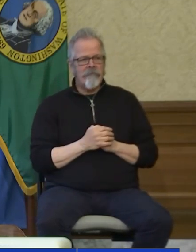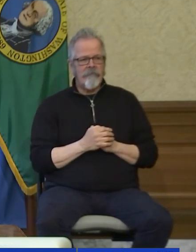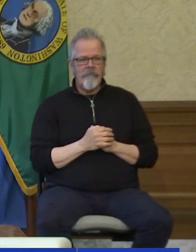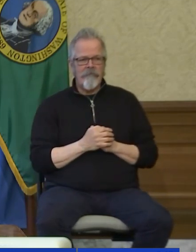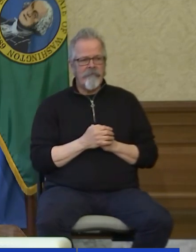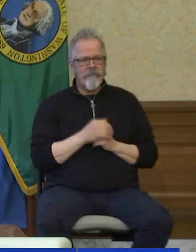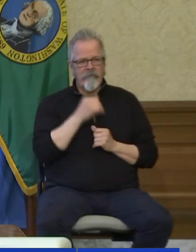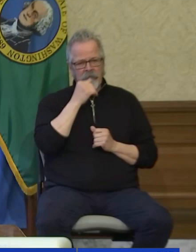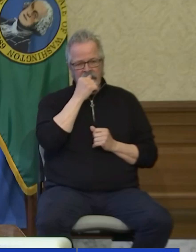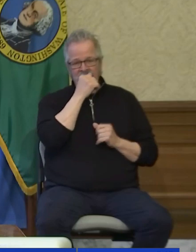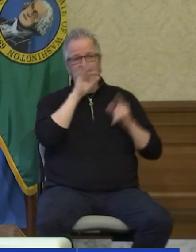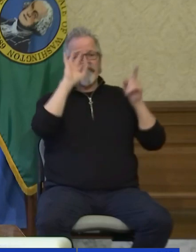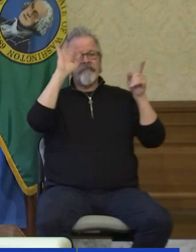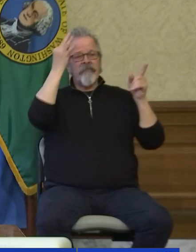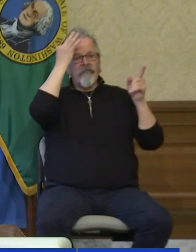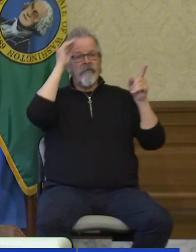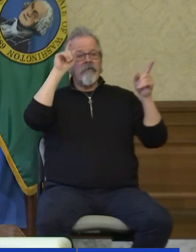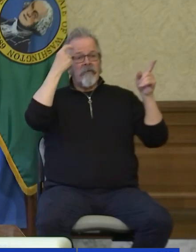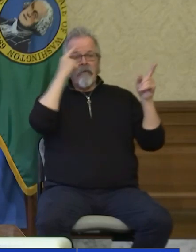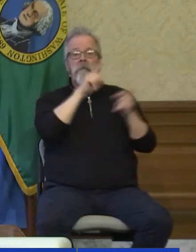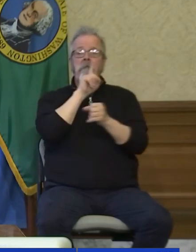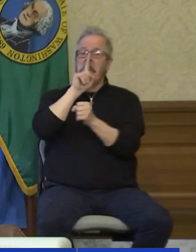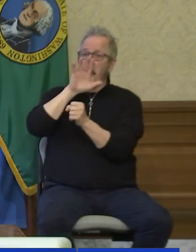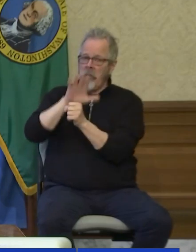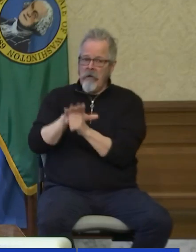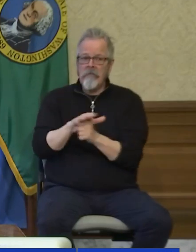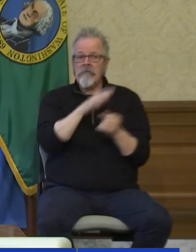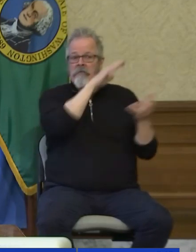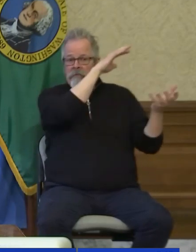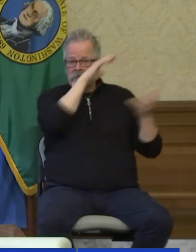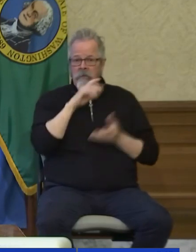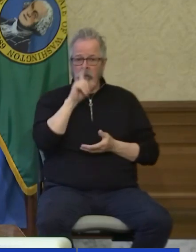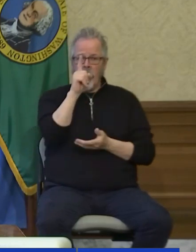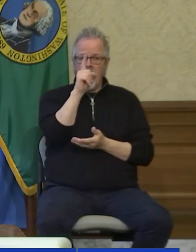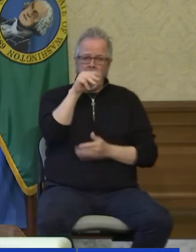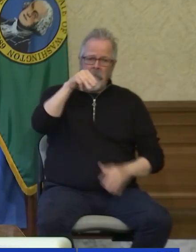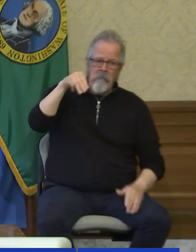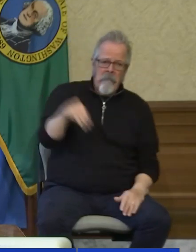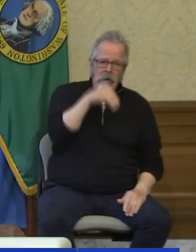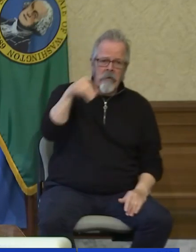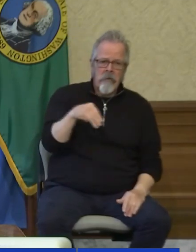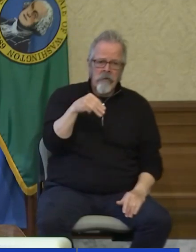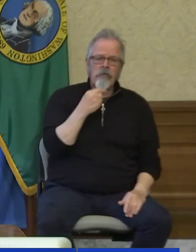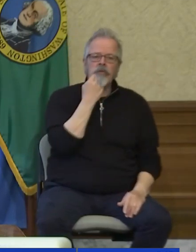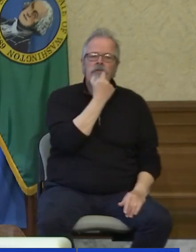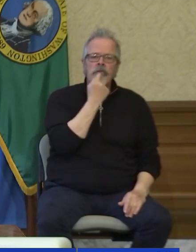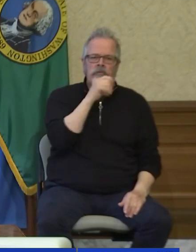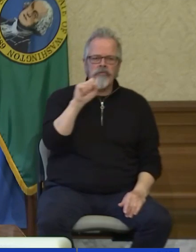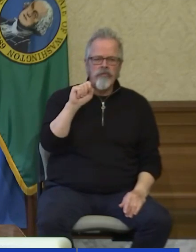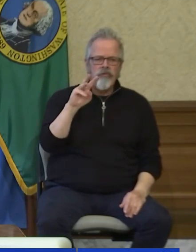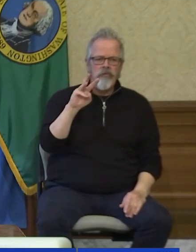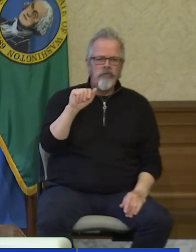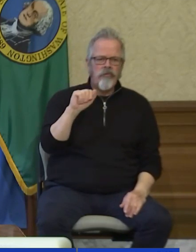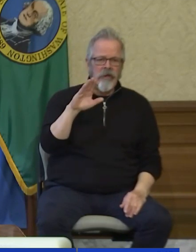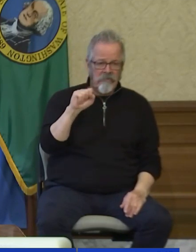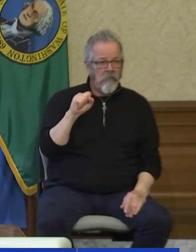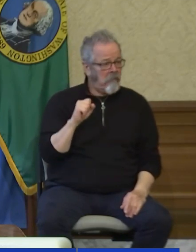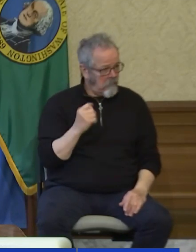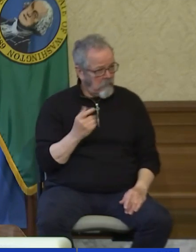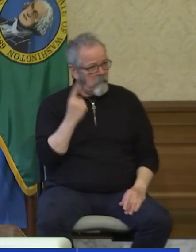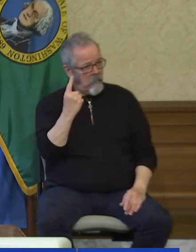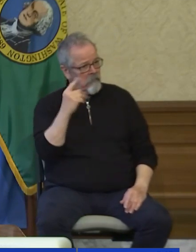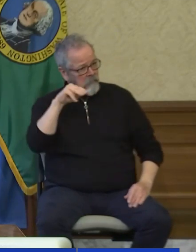government. We hope that that promise will be fulfilled so we can increase our testing. But that dial needs to